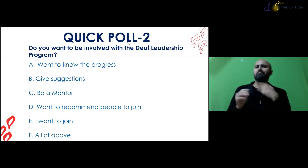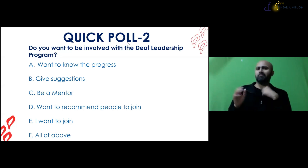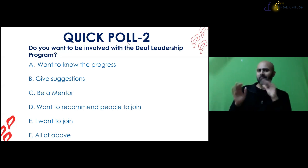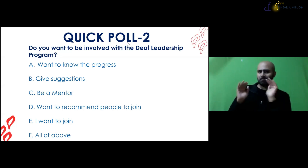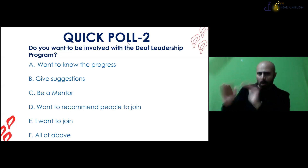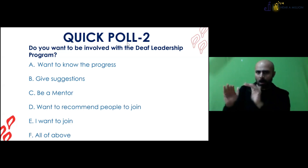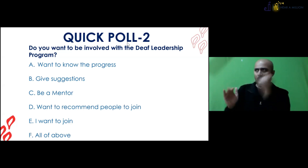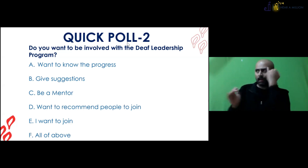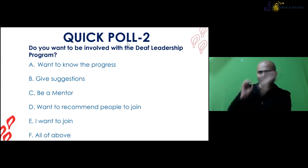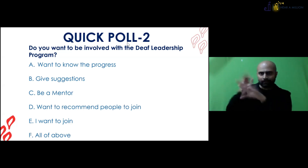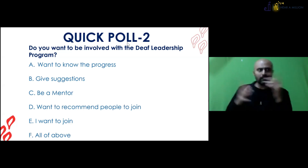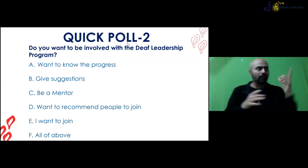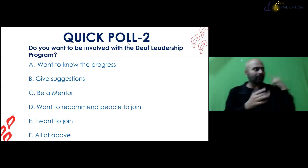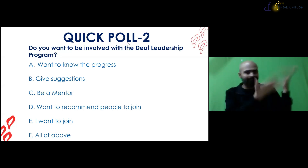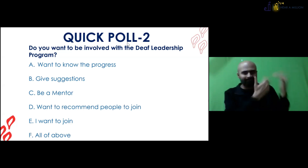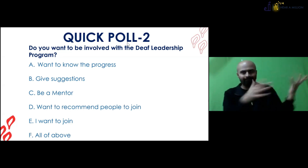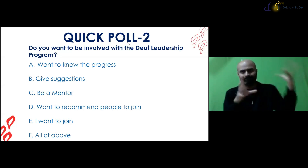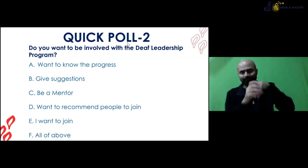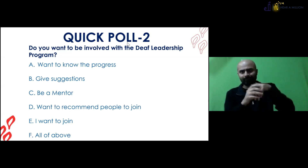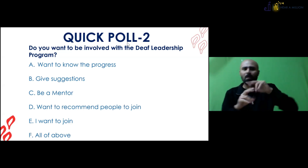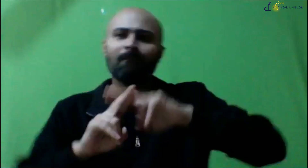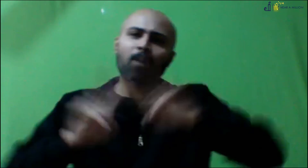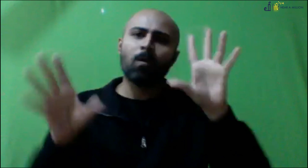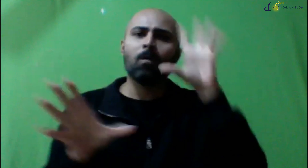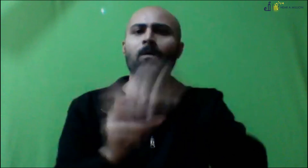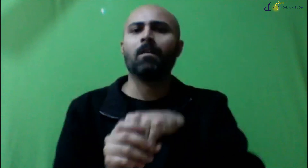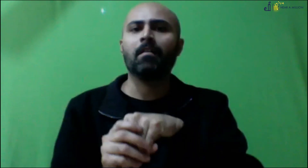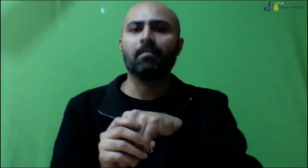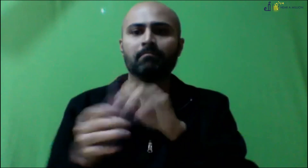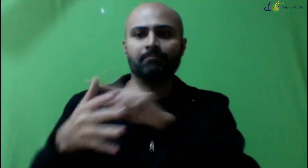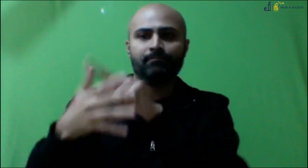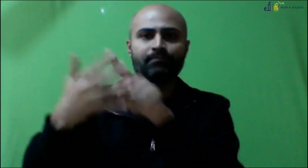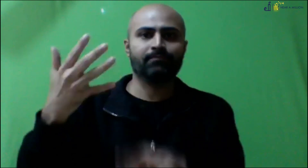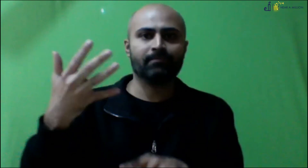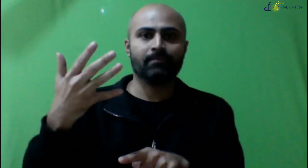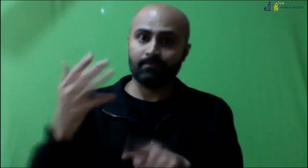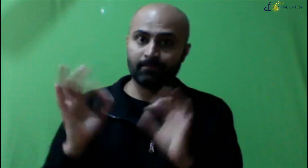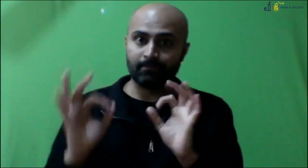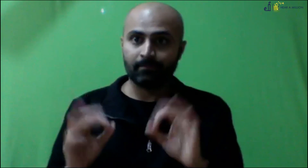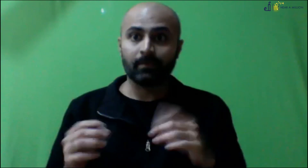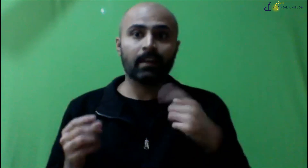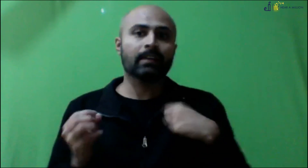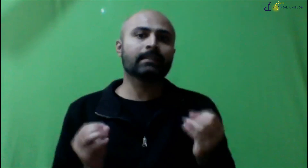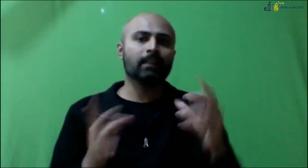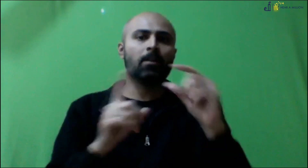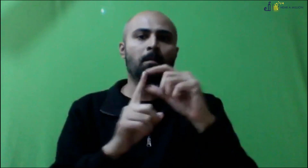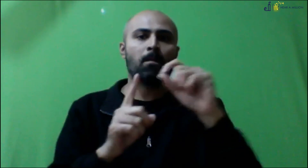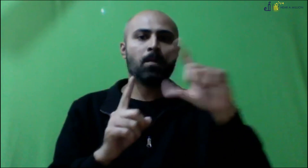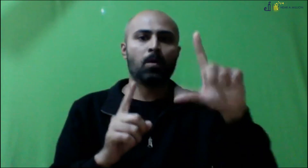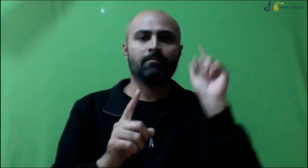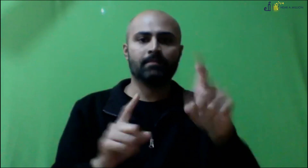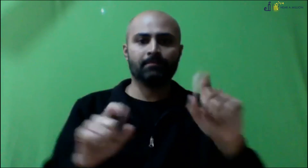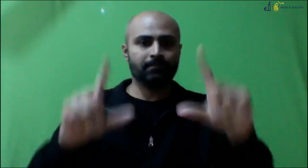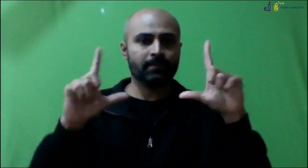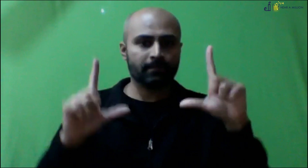you would like to involve in each of the options. So you would like to do all of the things. I hope